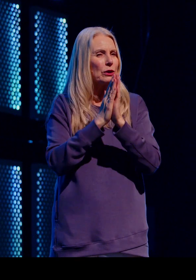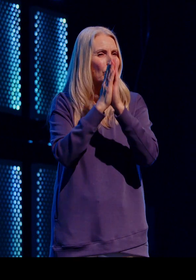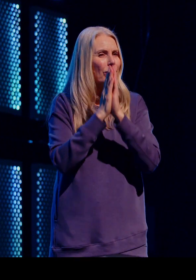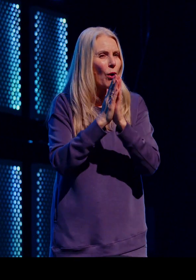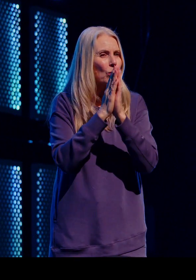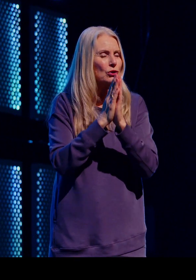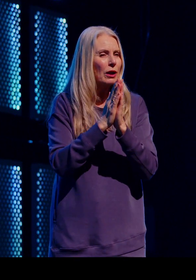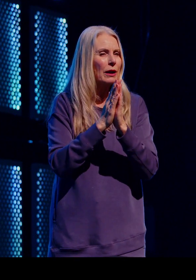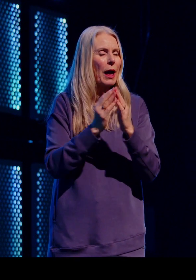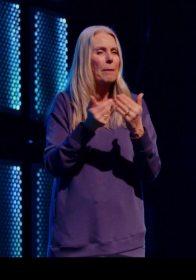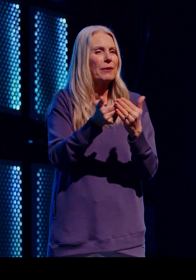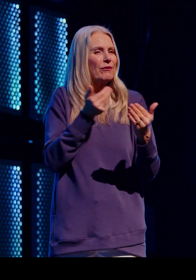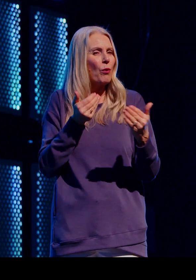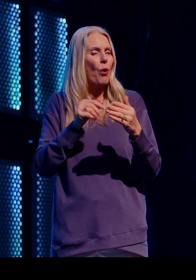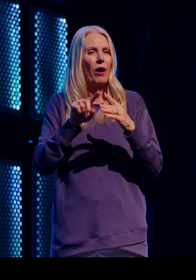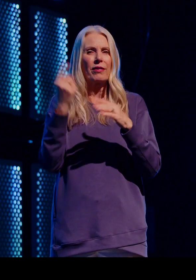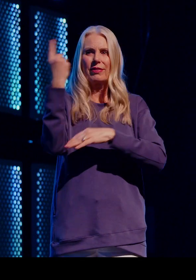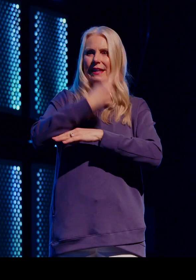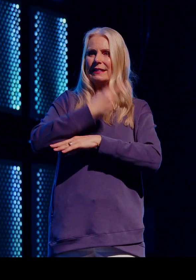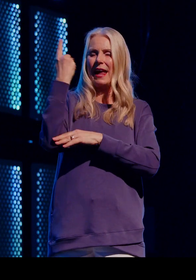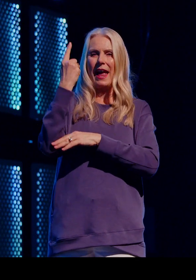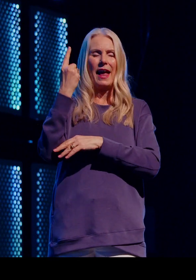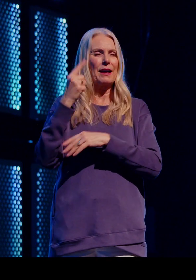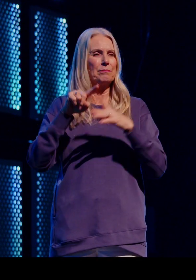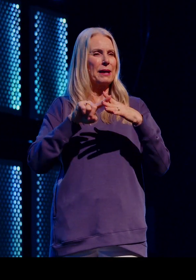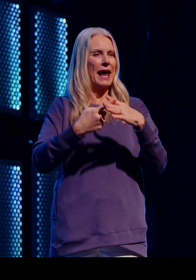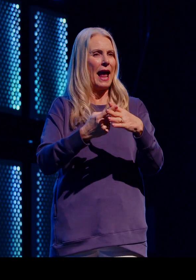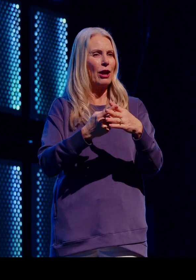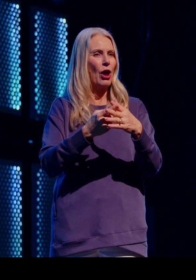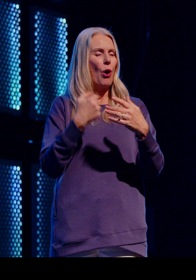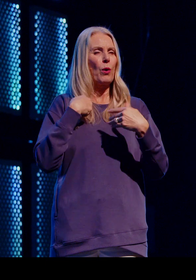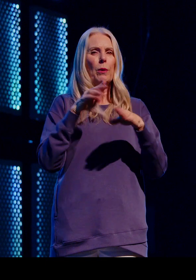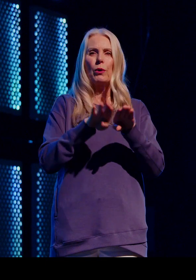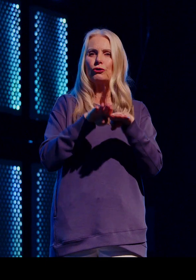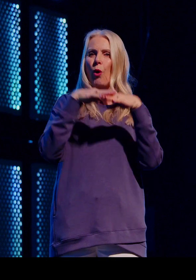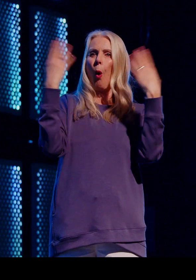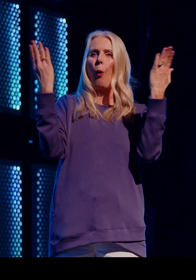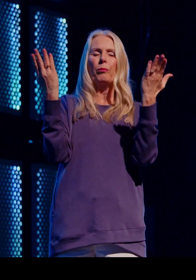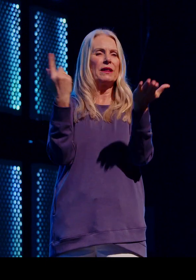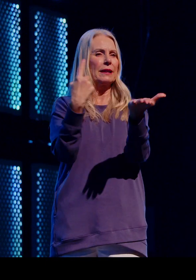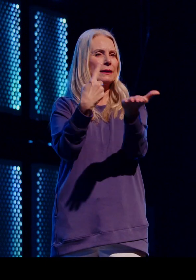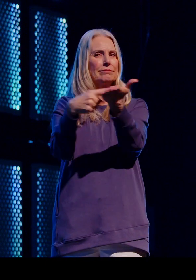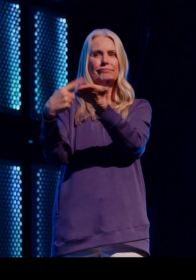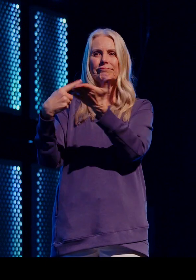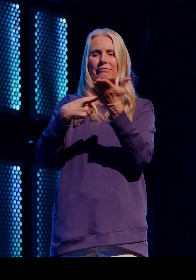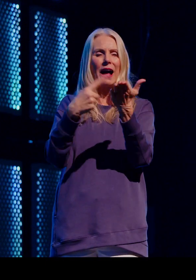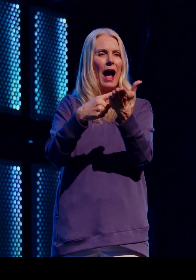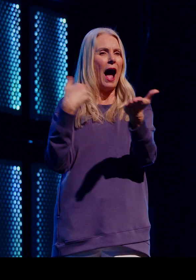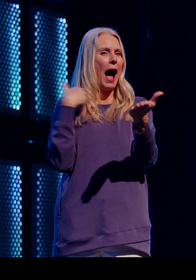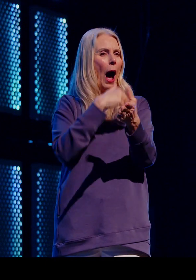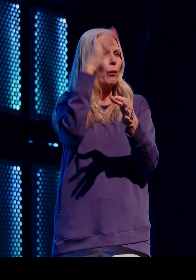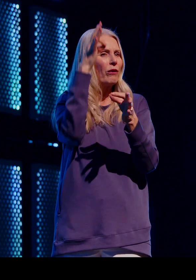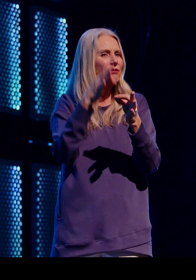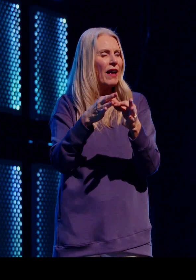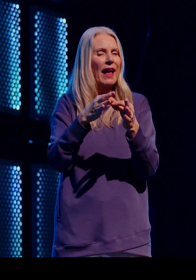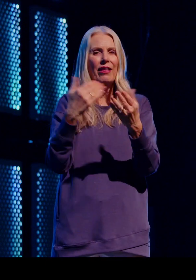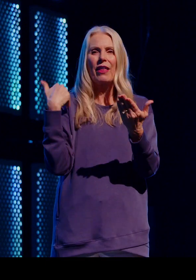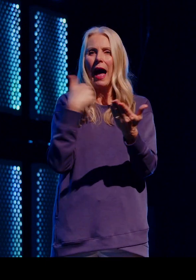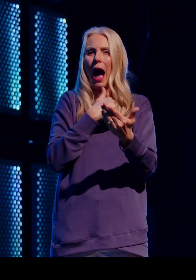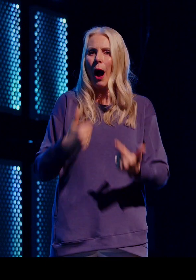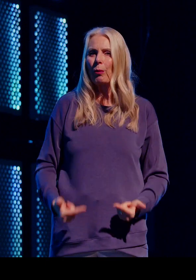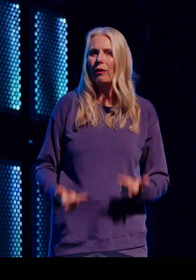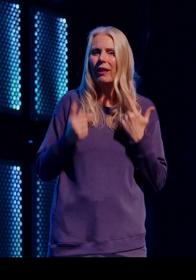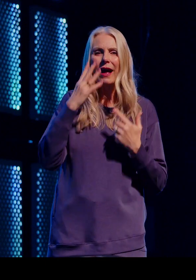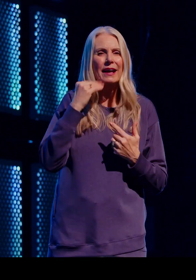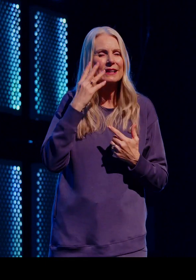and just talk openly and honestly about, our journey and our faith and our testimony. And I thought